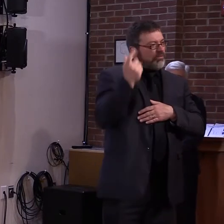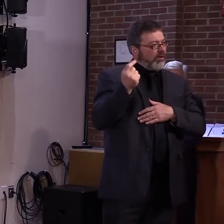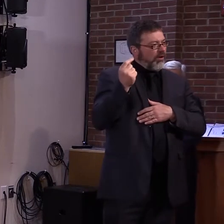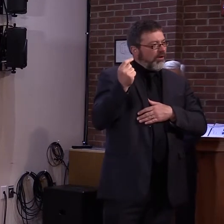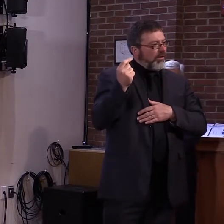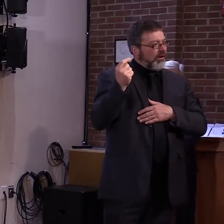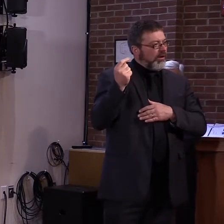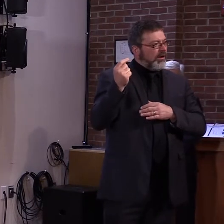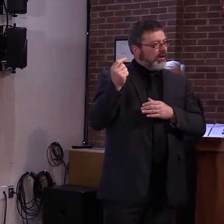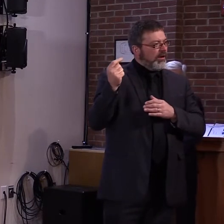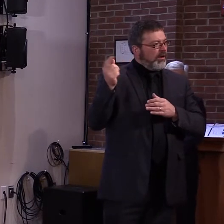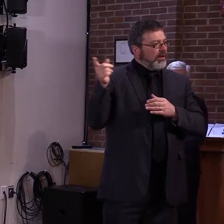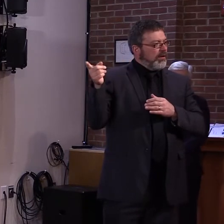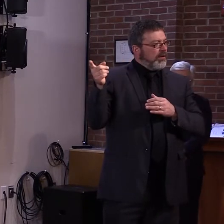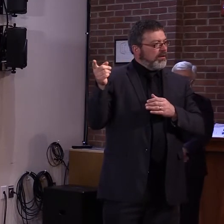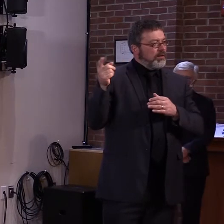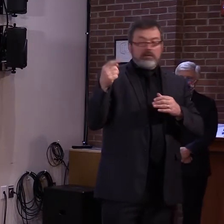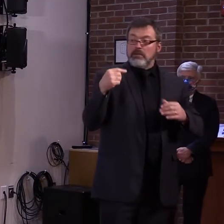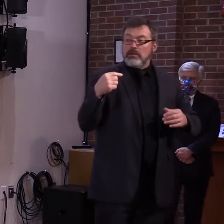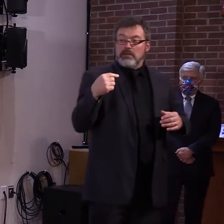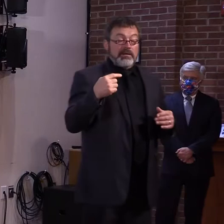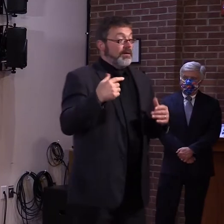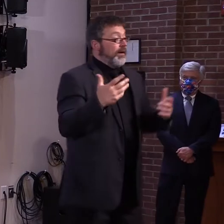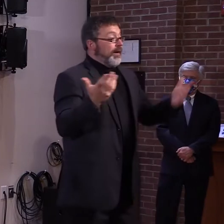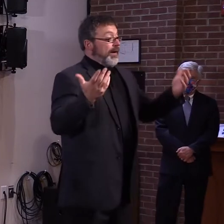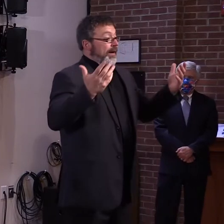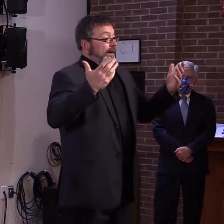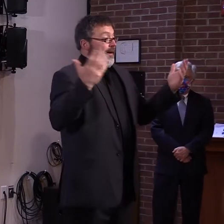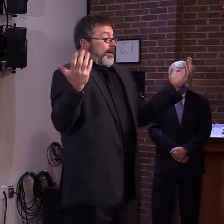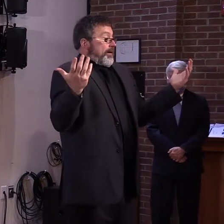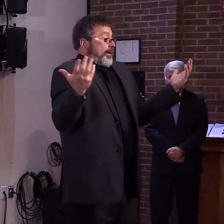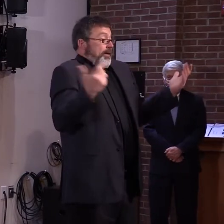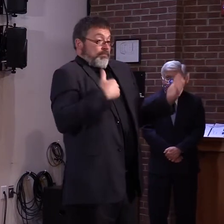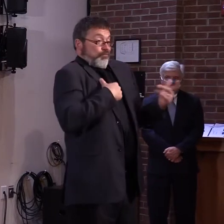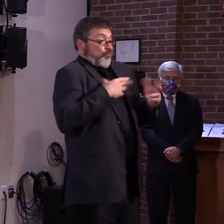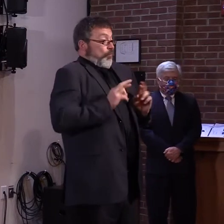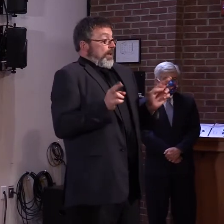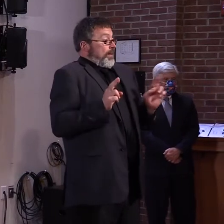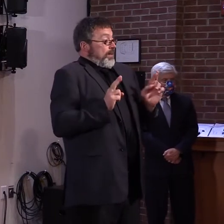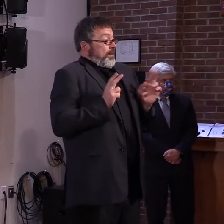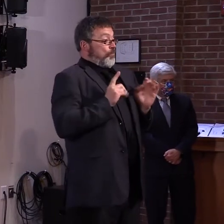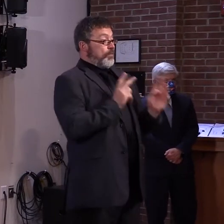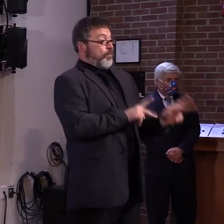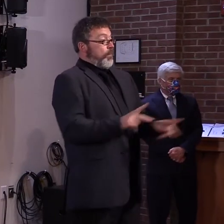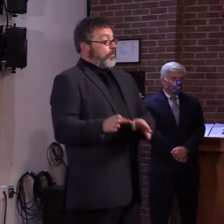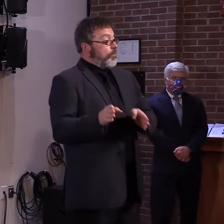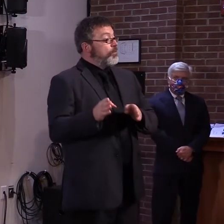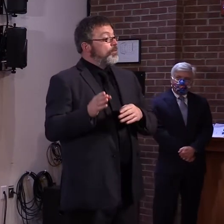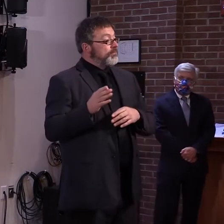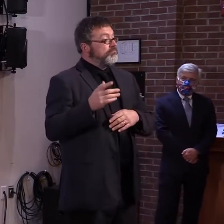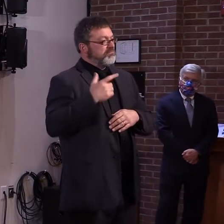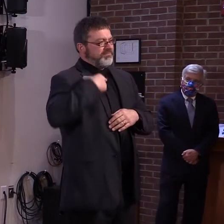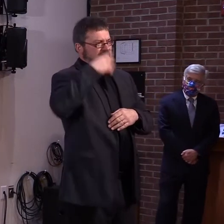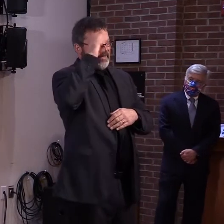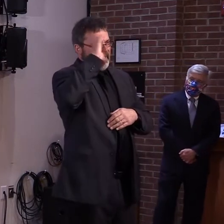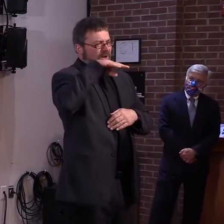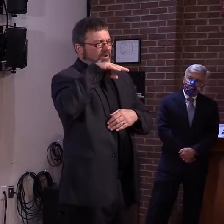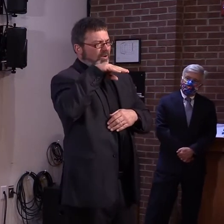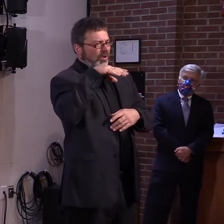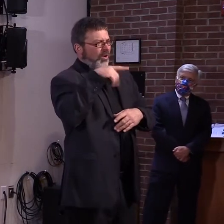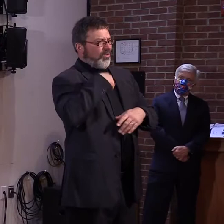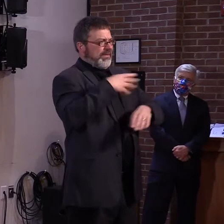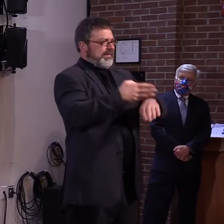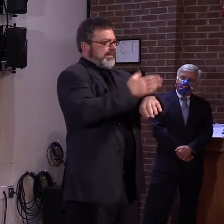group for months now, trying to make sure that when and if and when, or when the vaccine